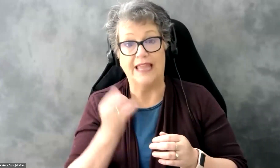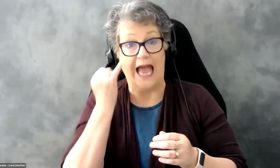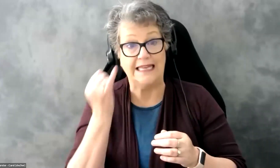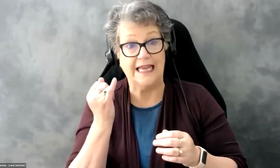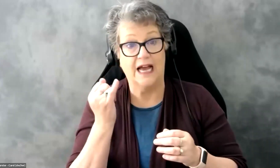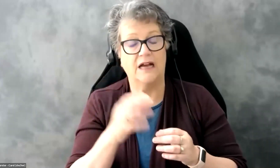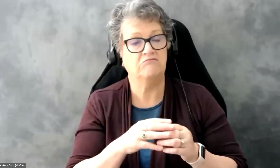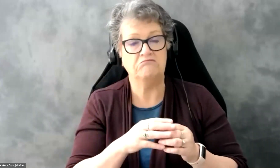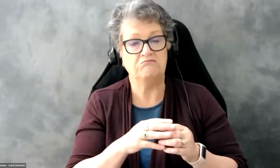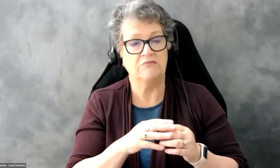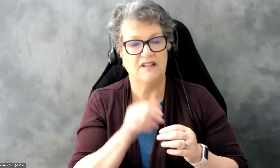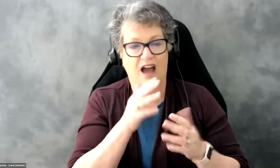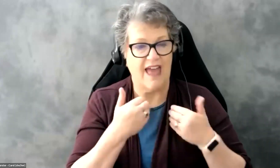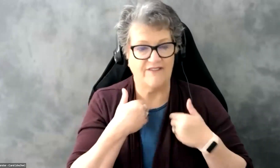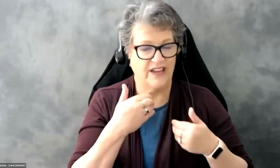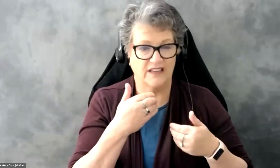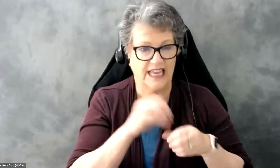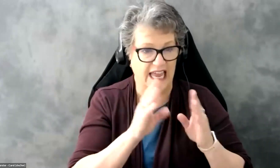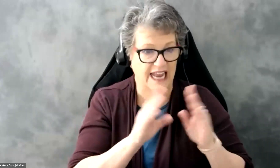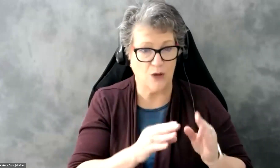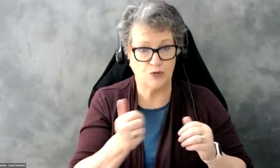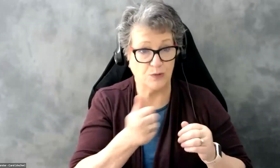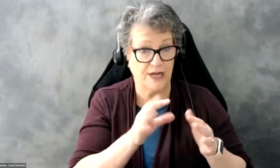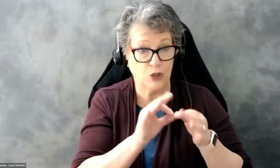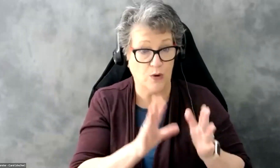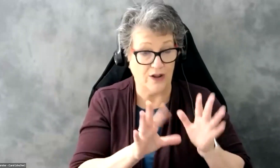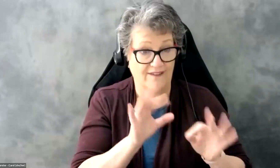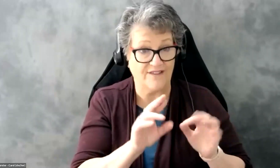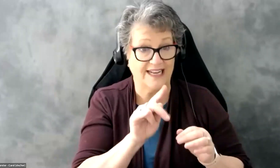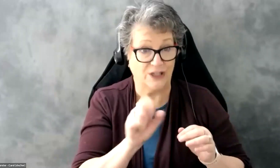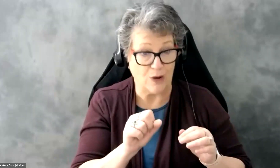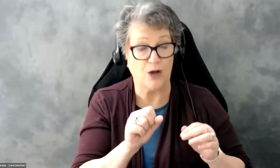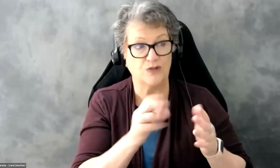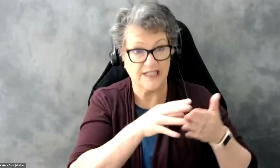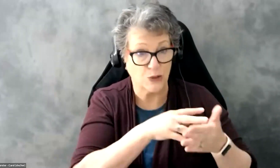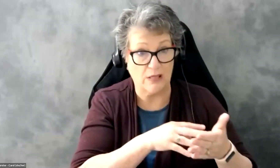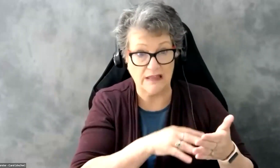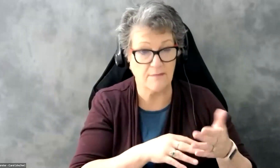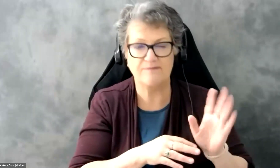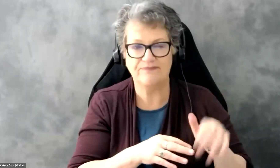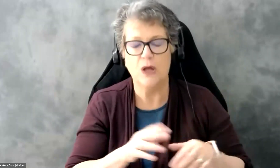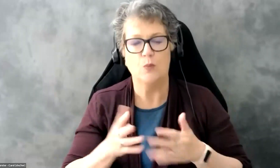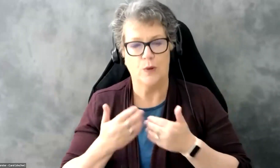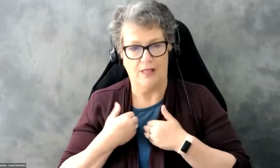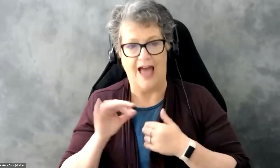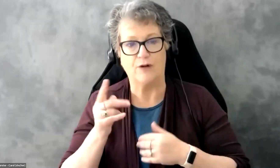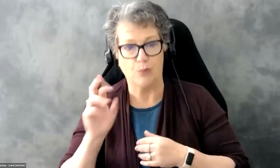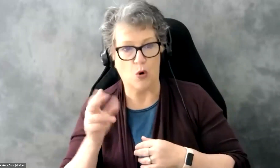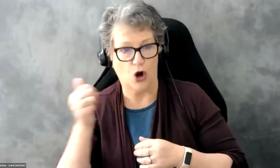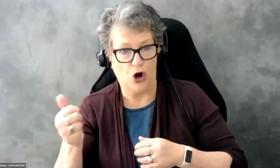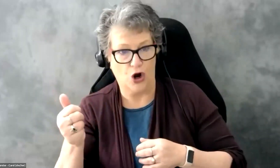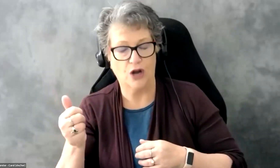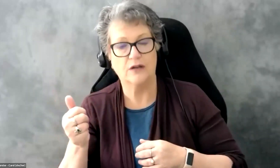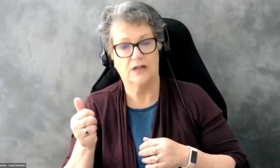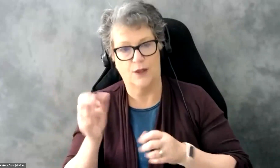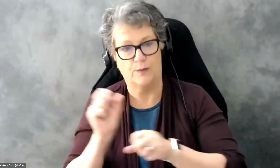in-house transportation coordinators that are the ones that are finding the routes and scheduling them, we will have a broker, in essence, that